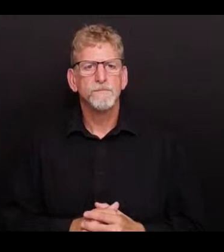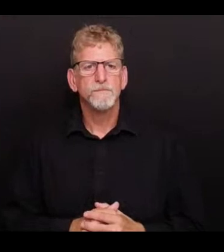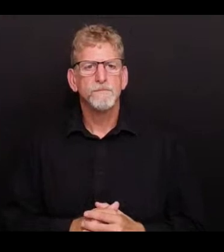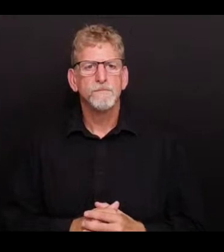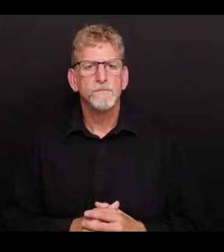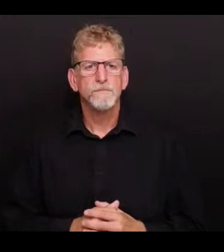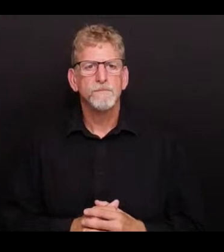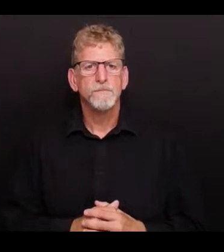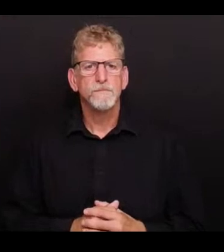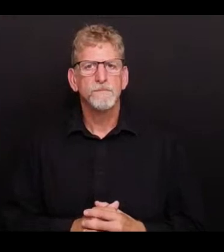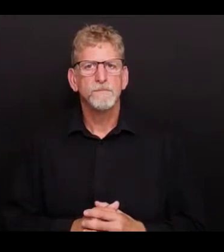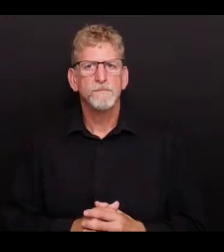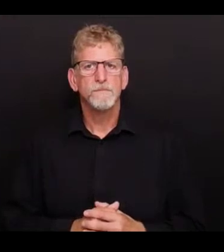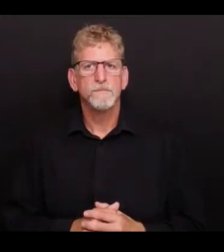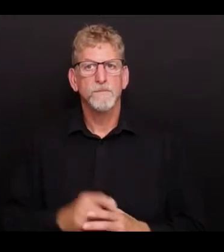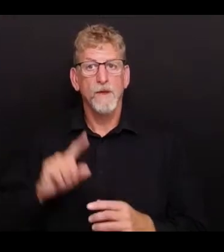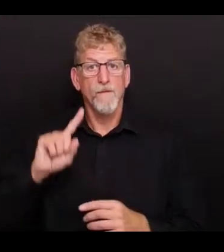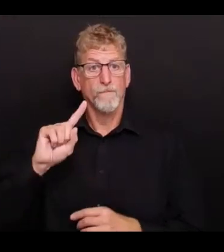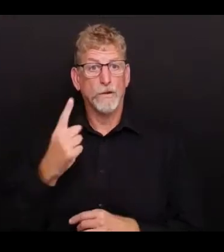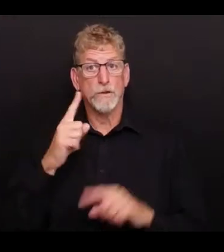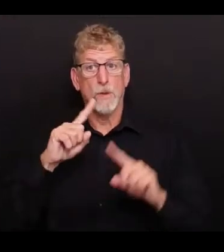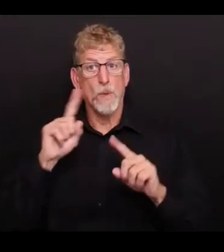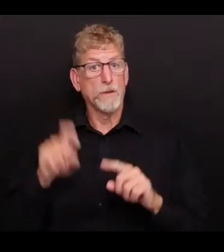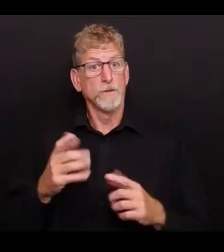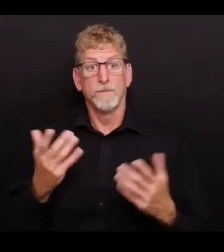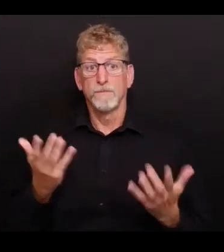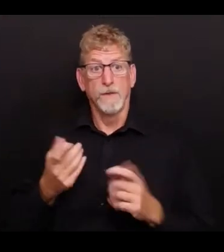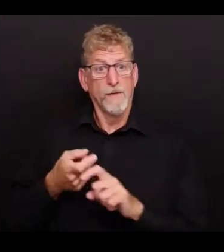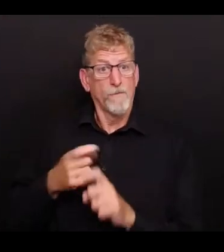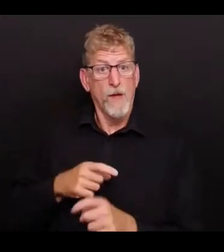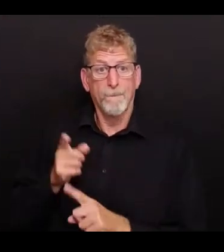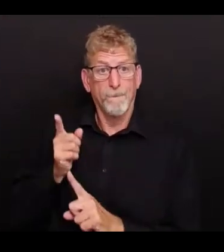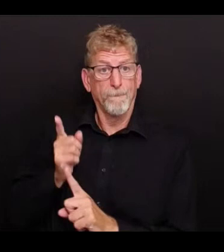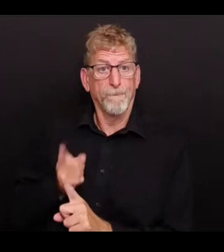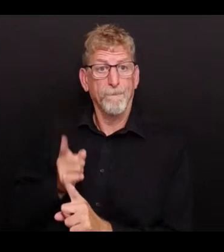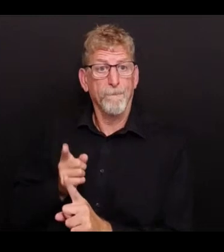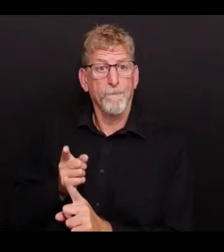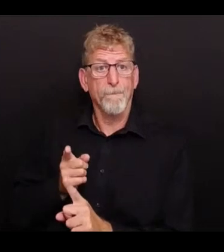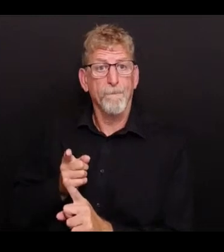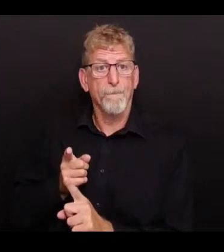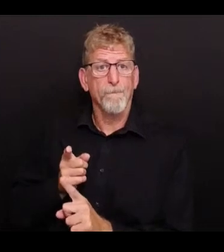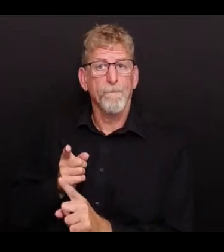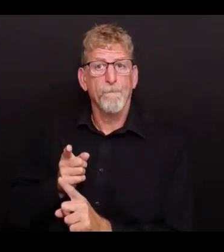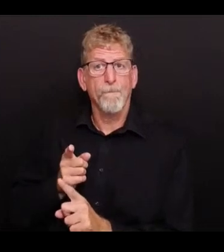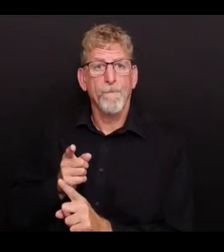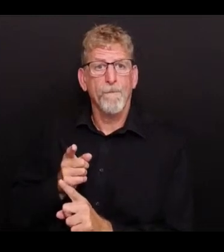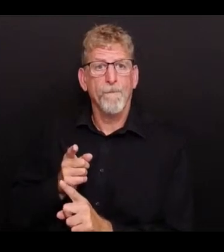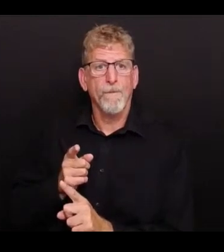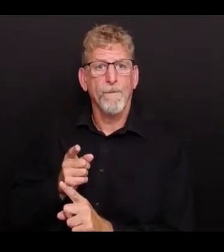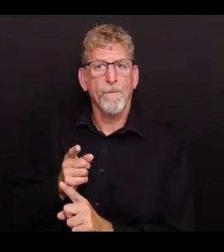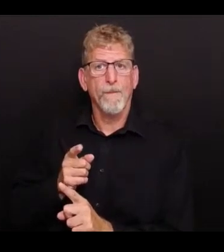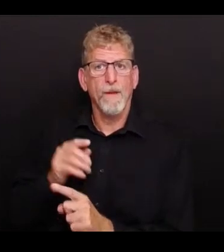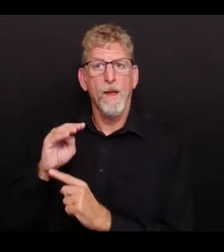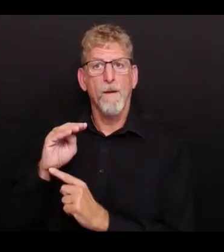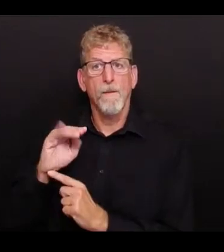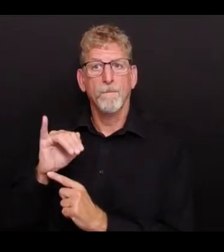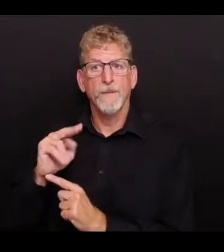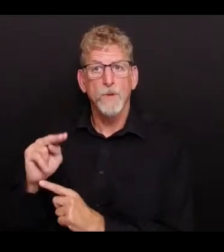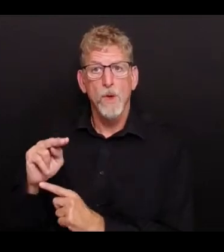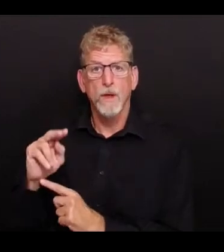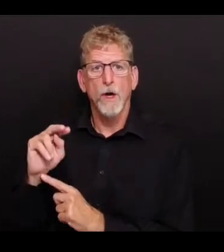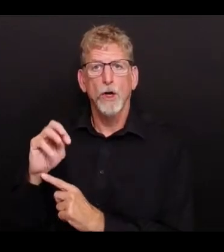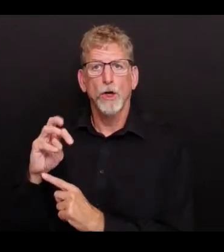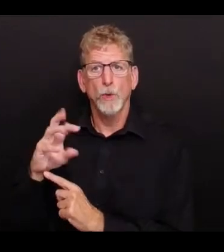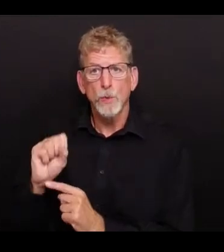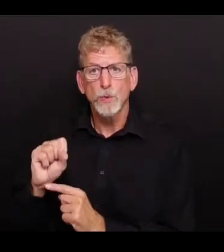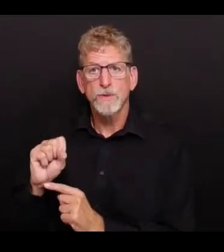Your first question comes from the line of Bill Werner from Minnesota News Network. Your line is open. Hi, thank